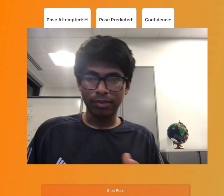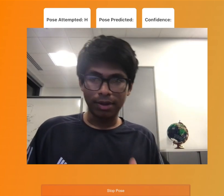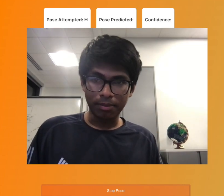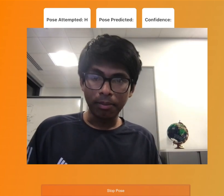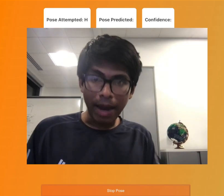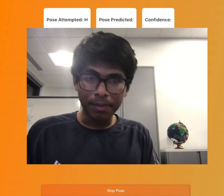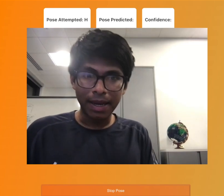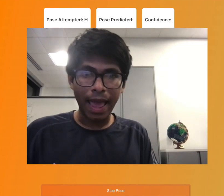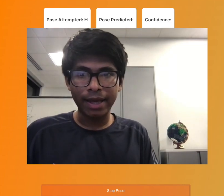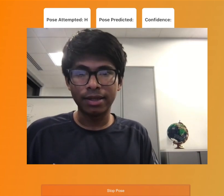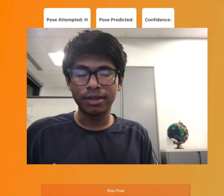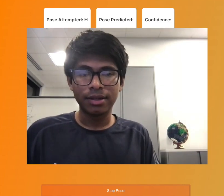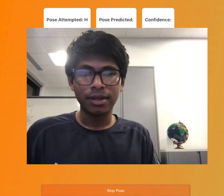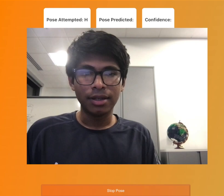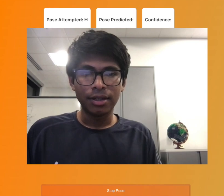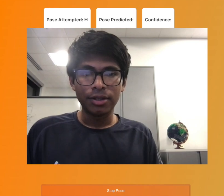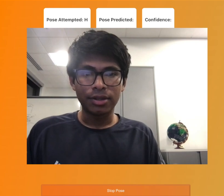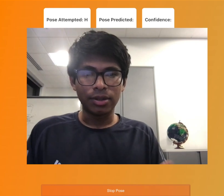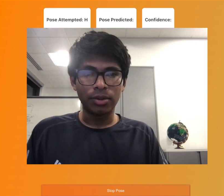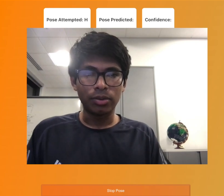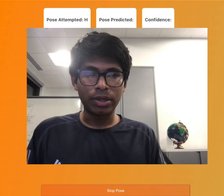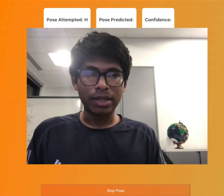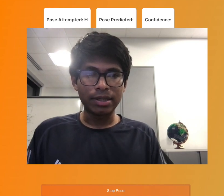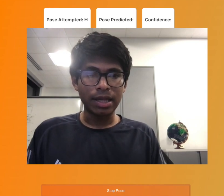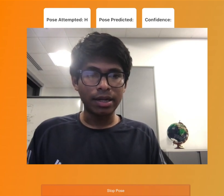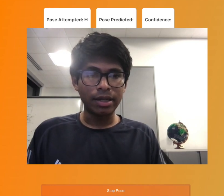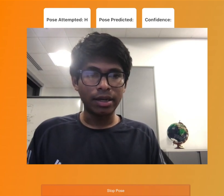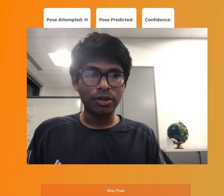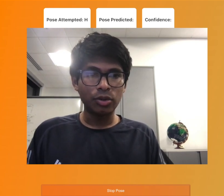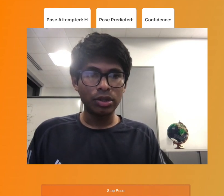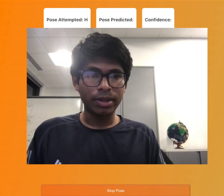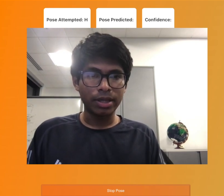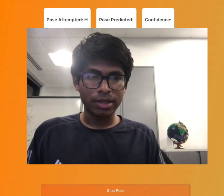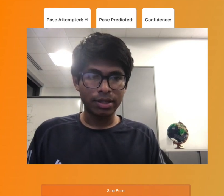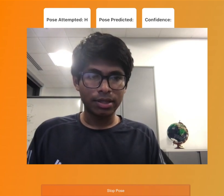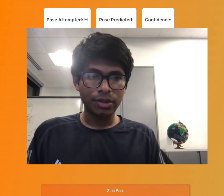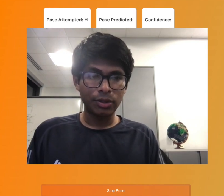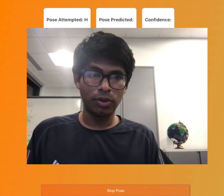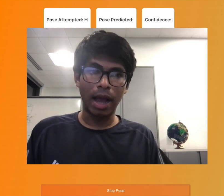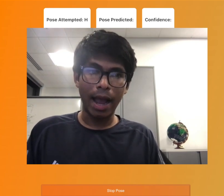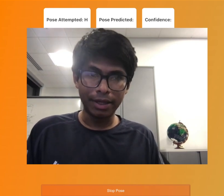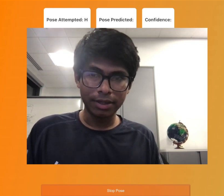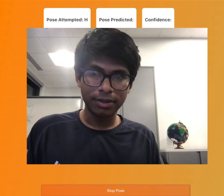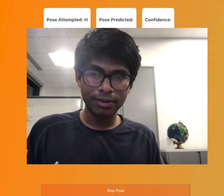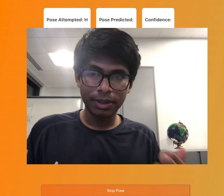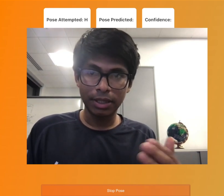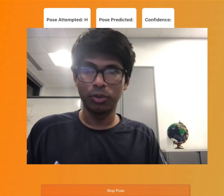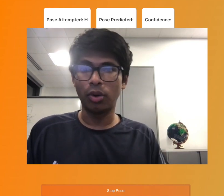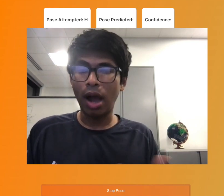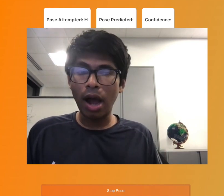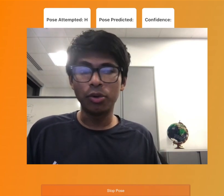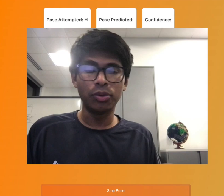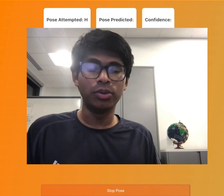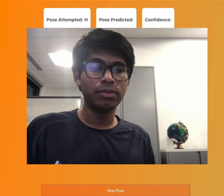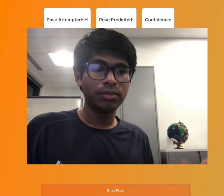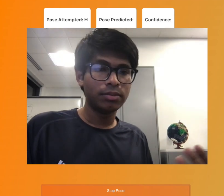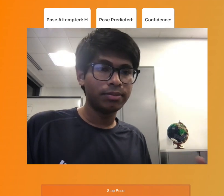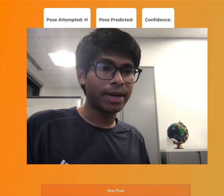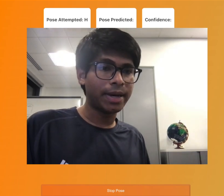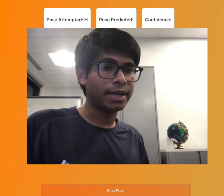it's might be lagging. So we can see that there are two images to guide you how